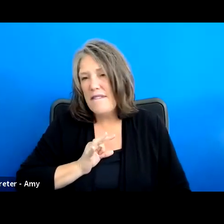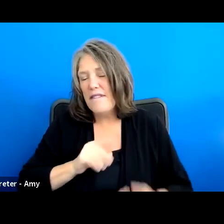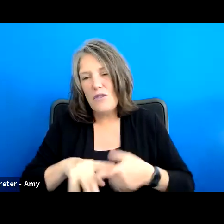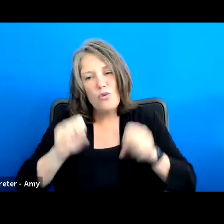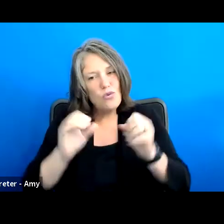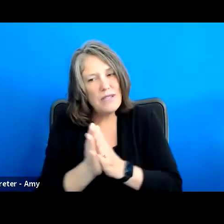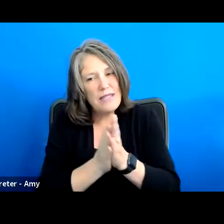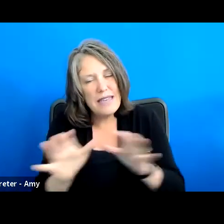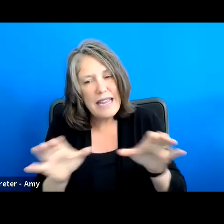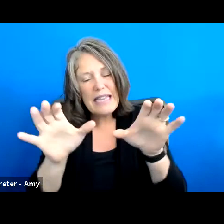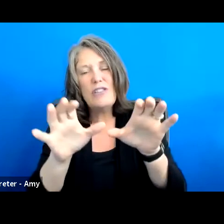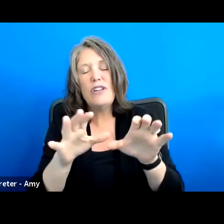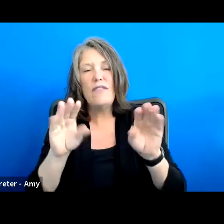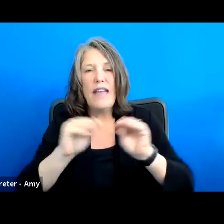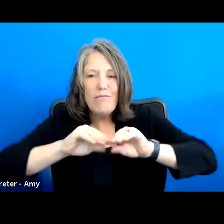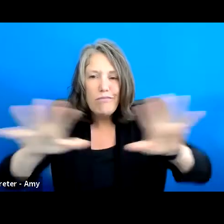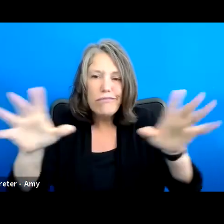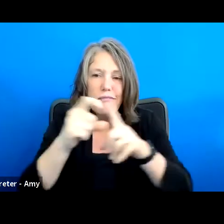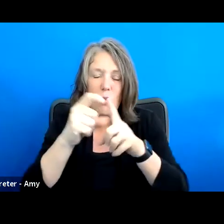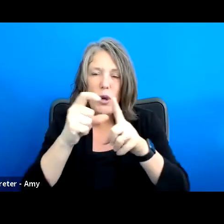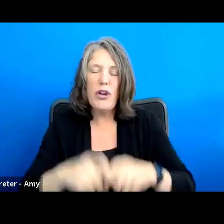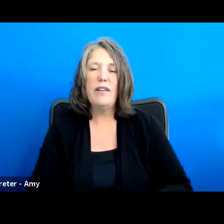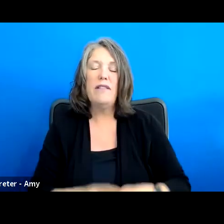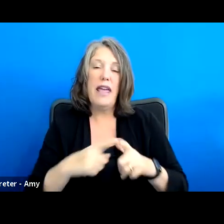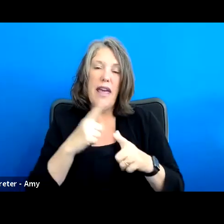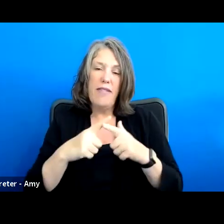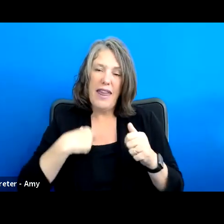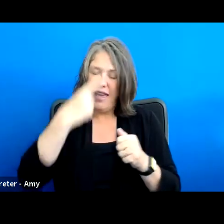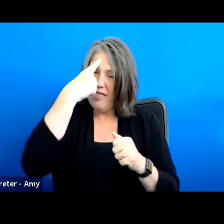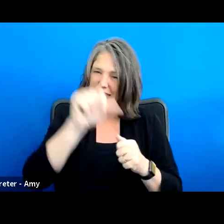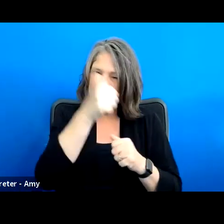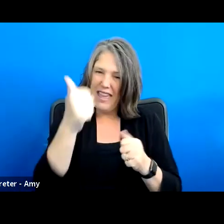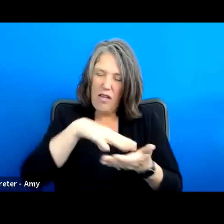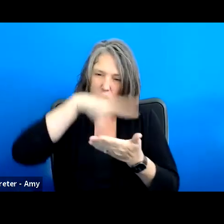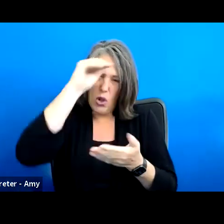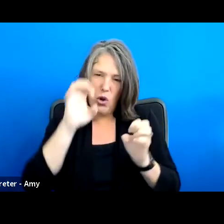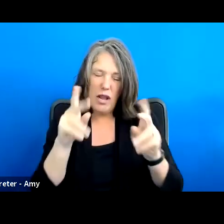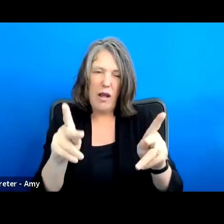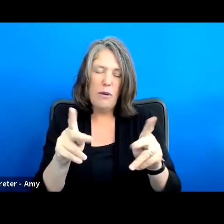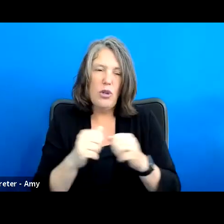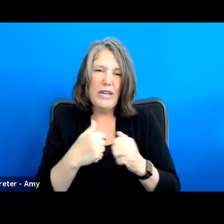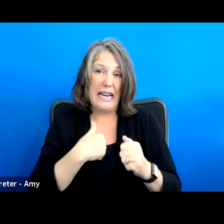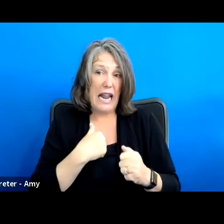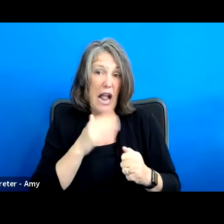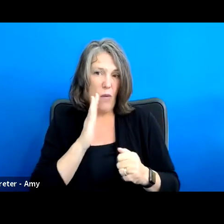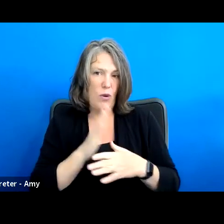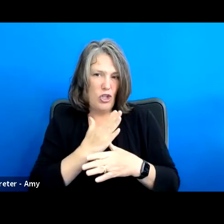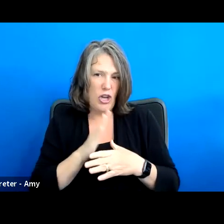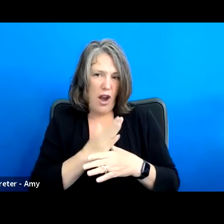initiative and help us get the word out. And then I think the other learning opportunity I would